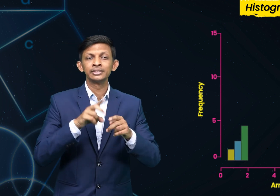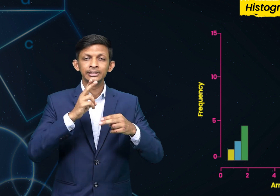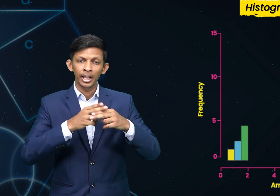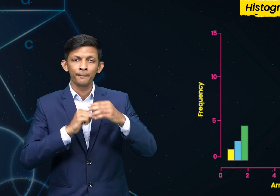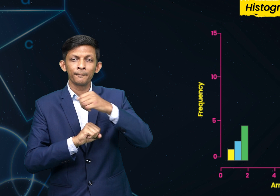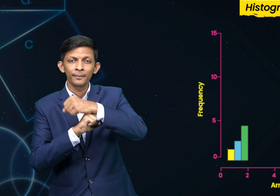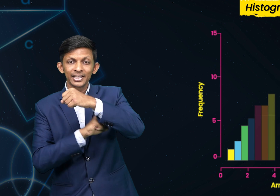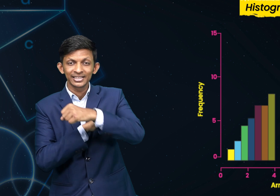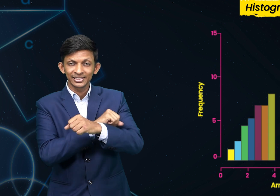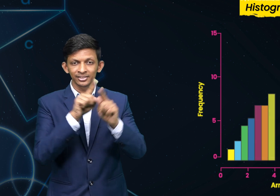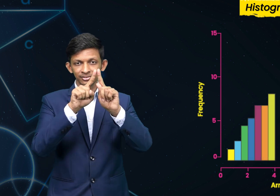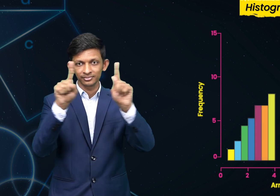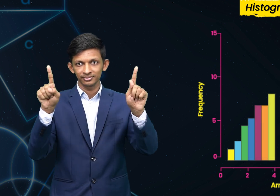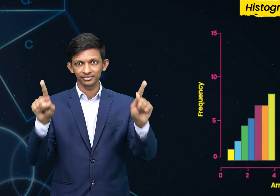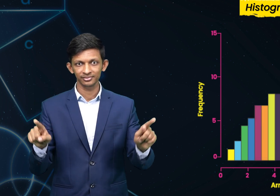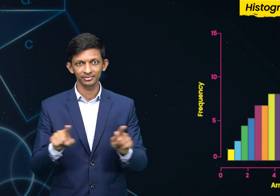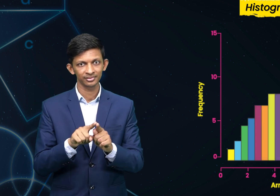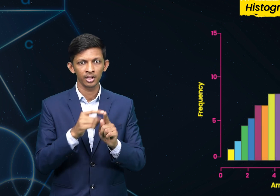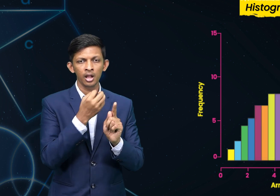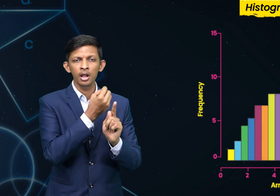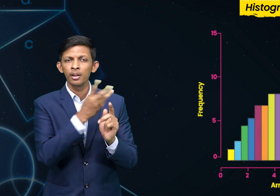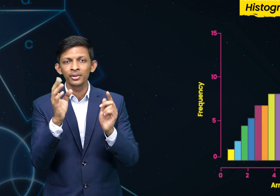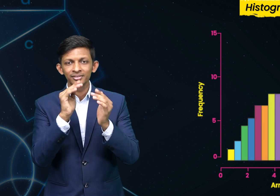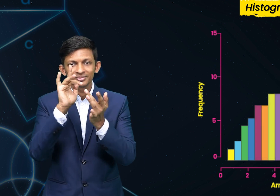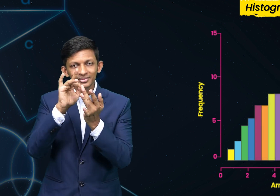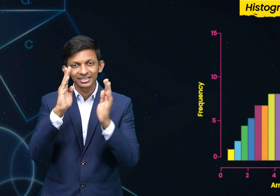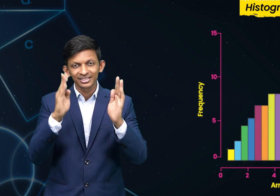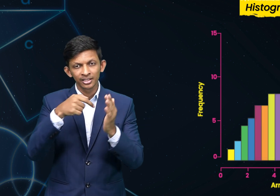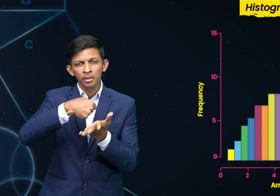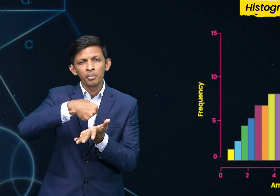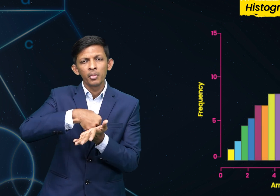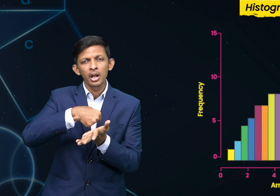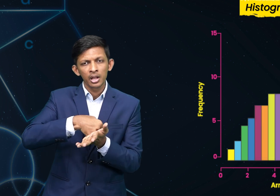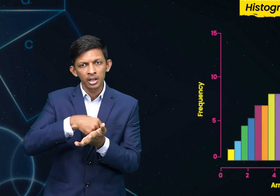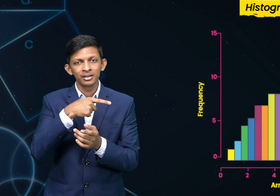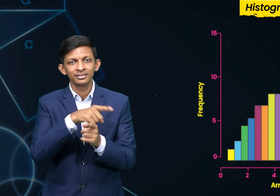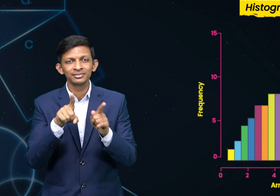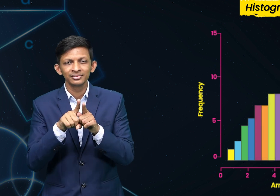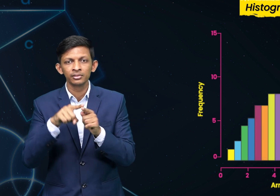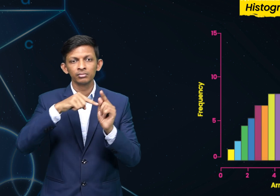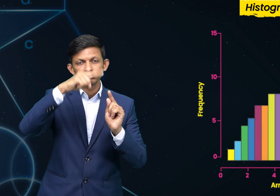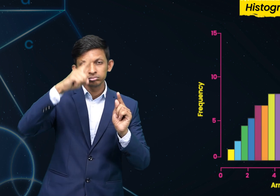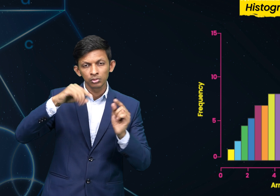Construct the rectangles with class intervals as bases and corresponding frequencies as heights.